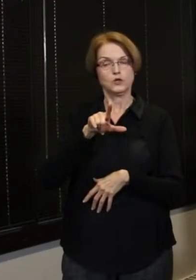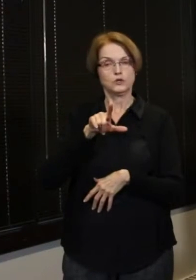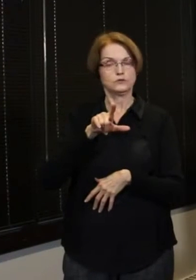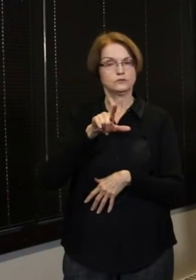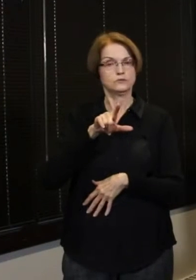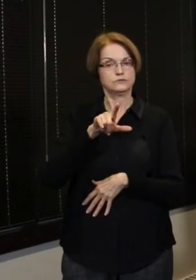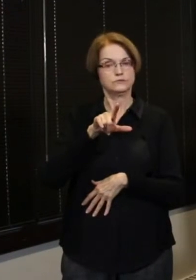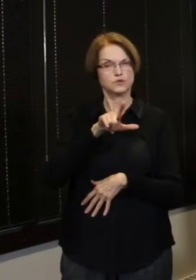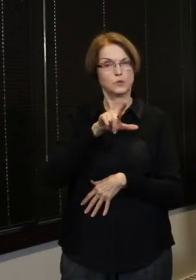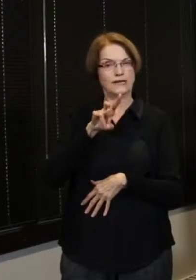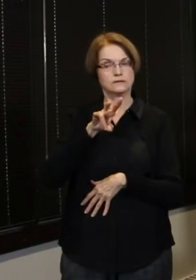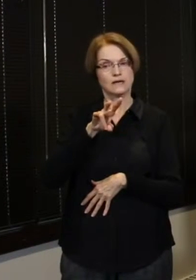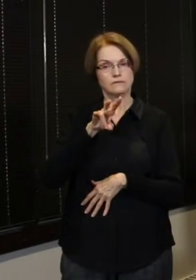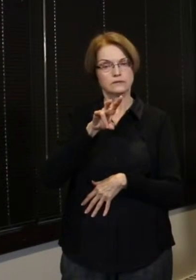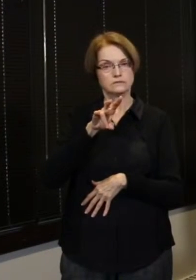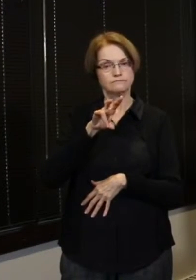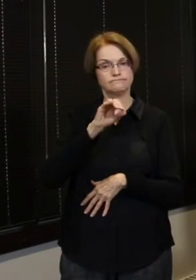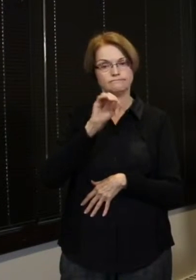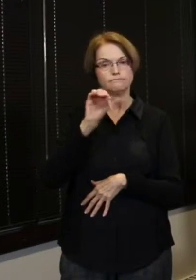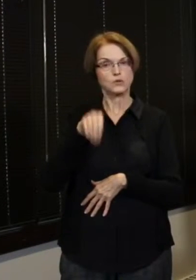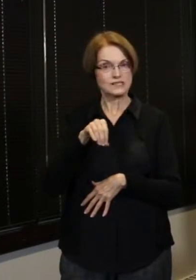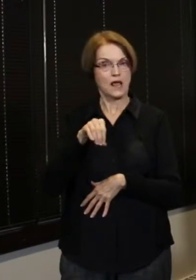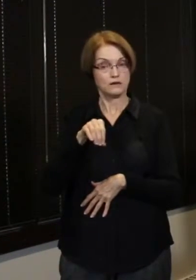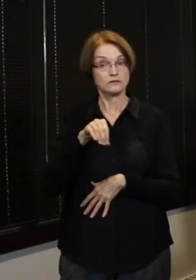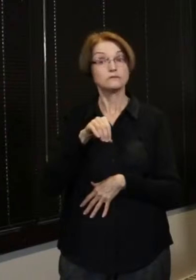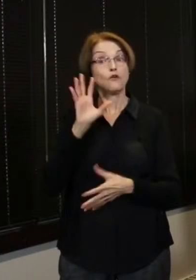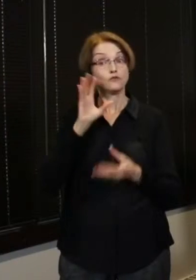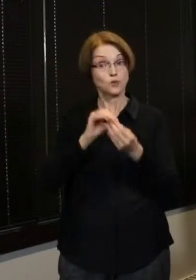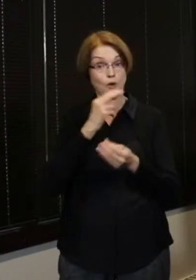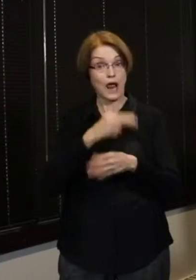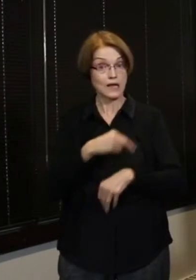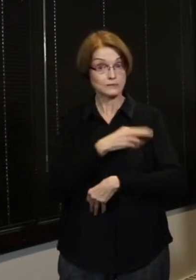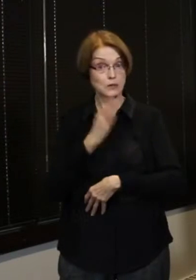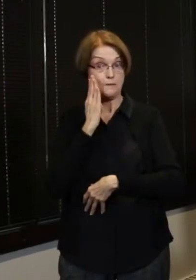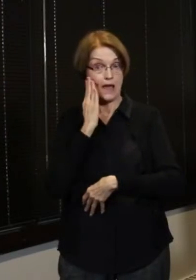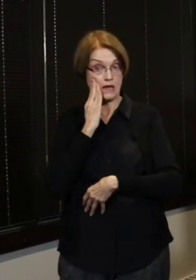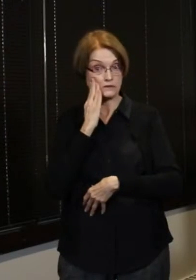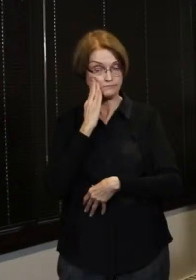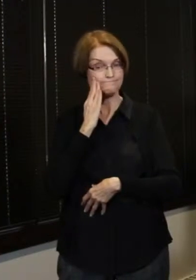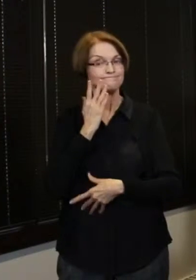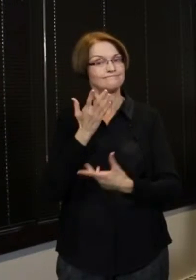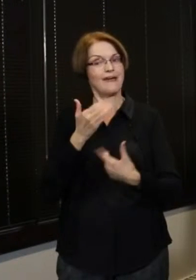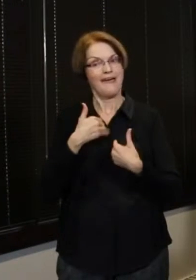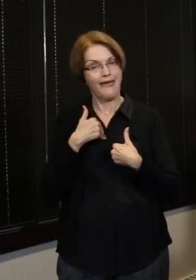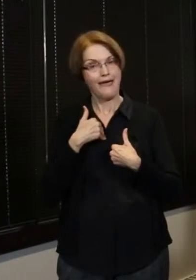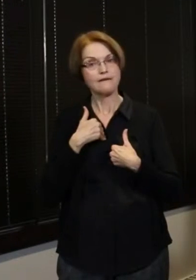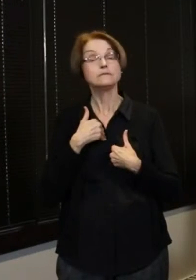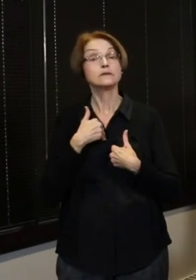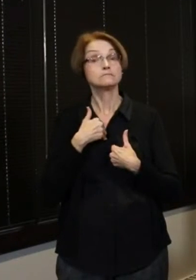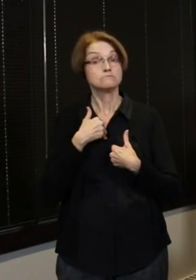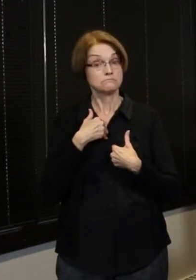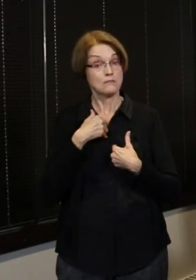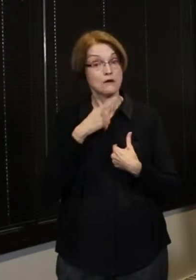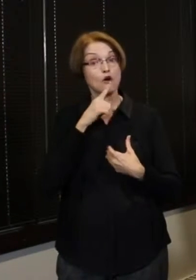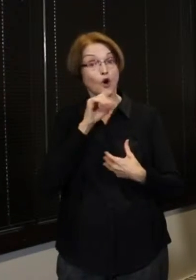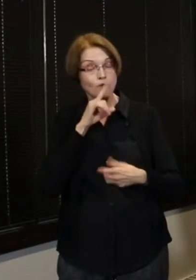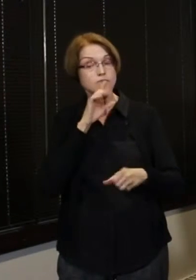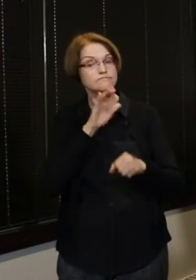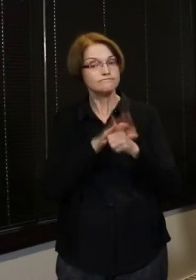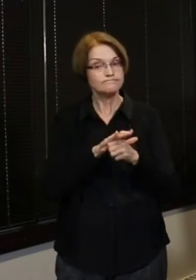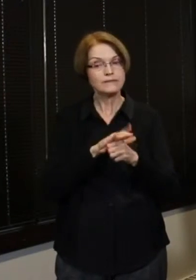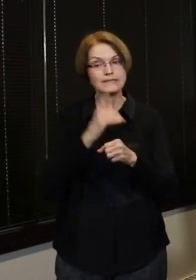are occupied by either a COVID patient or by a patient under investigation for COVID. So again, it's within